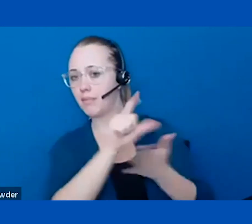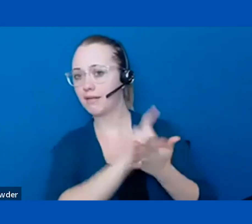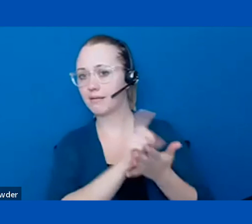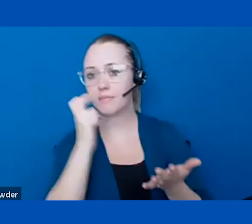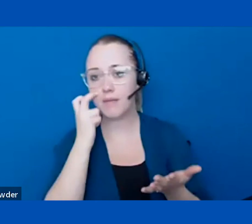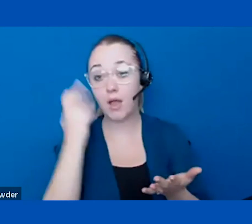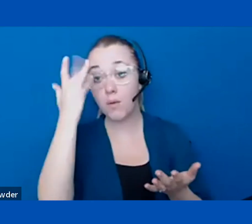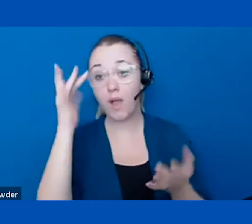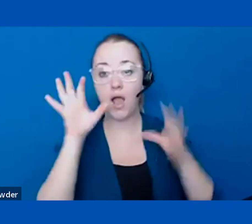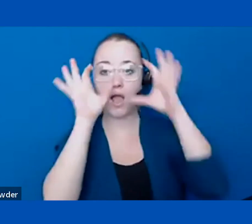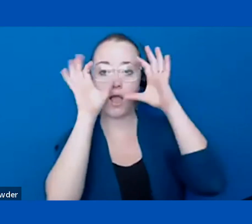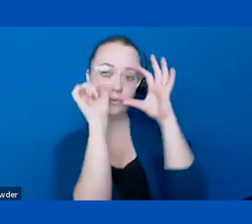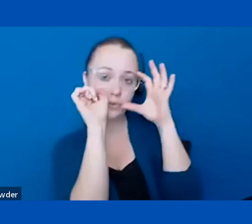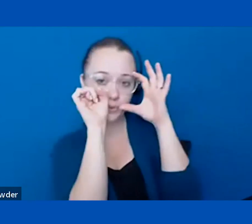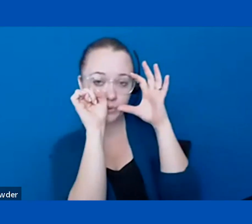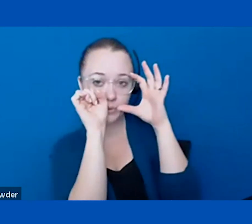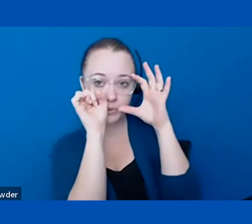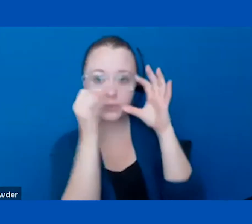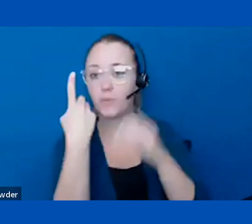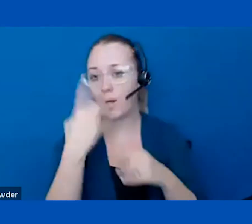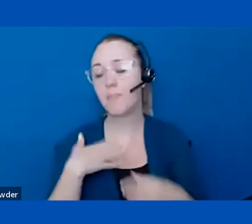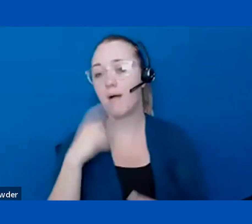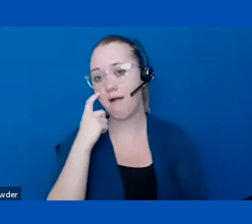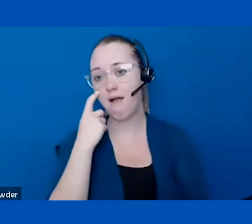is smaller than the other